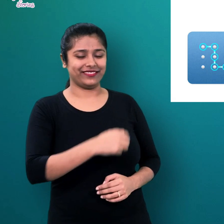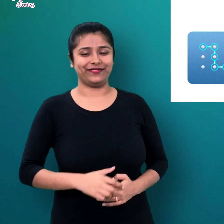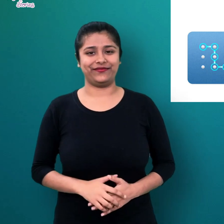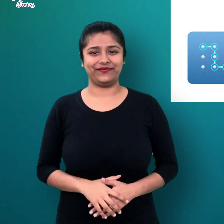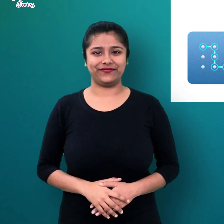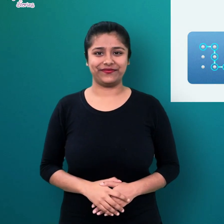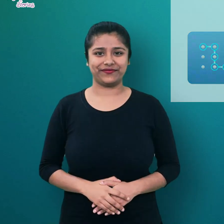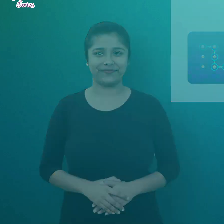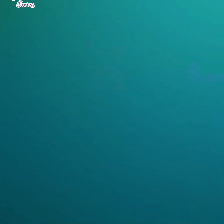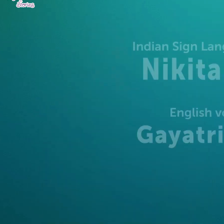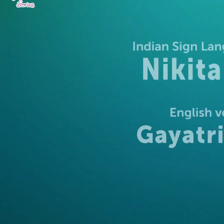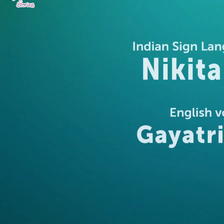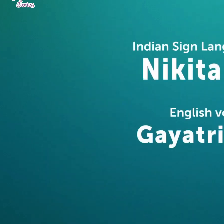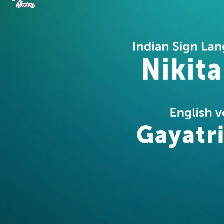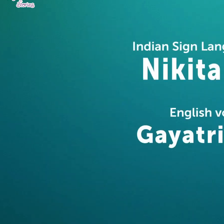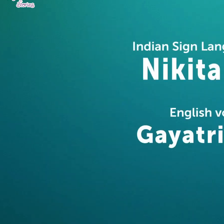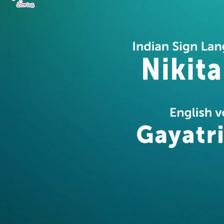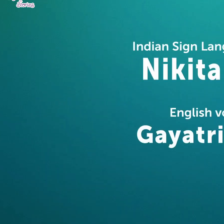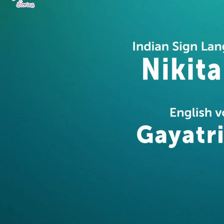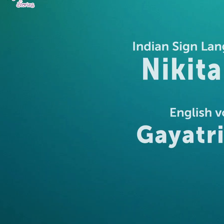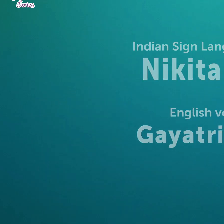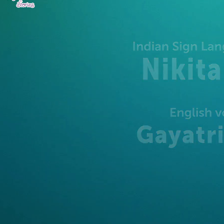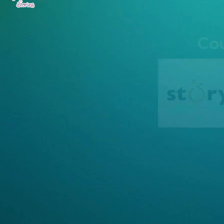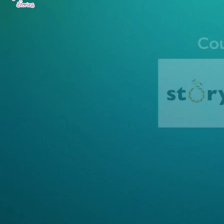Indian Sign Language narration by Nikita Kumari, English voiceover by Gayatri